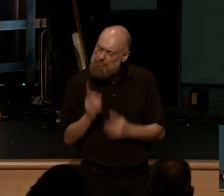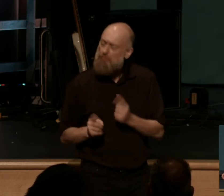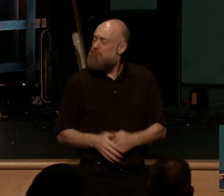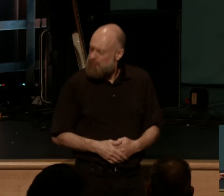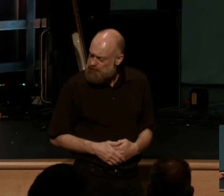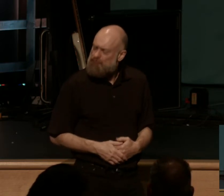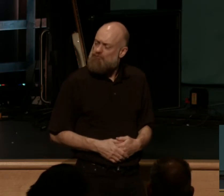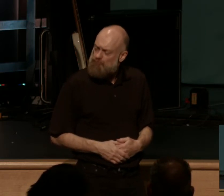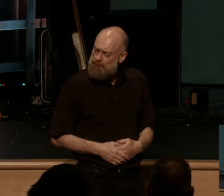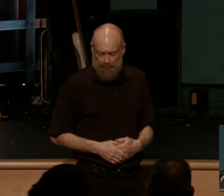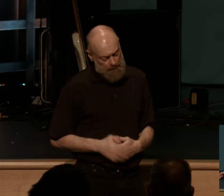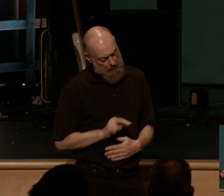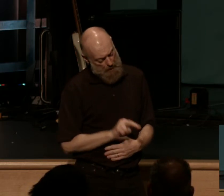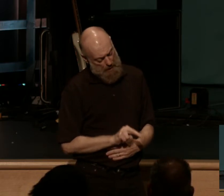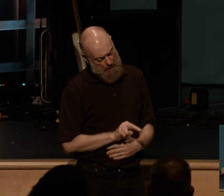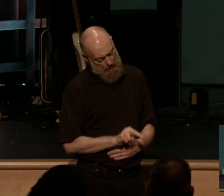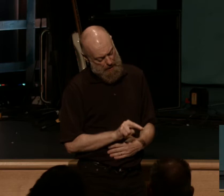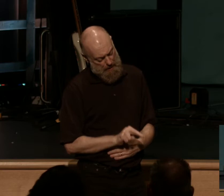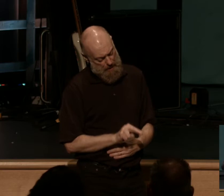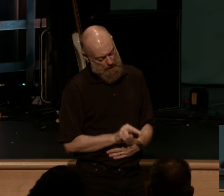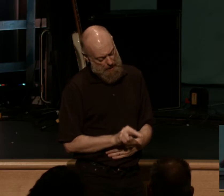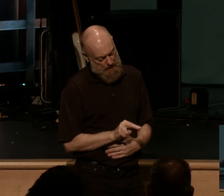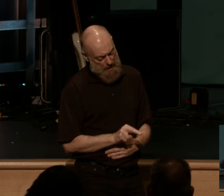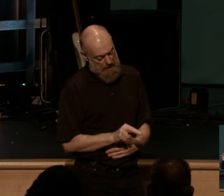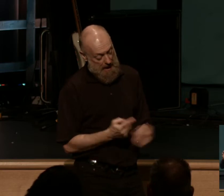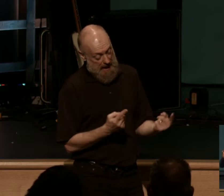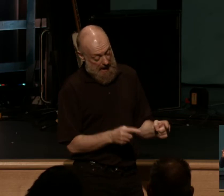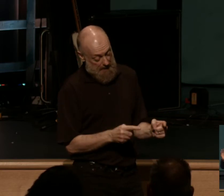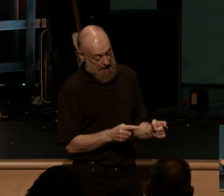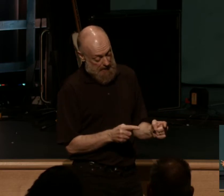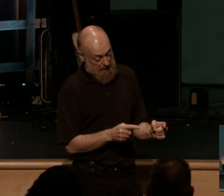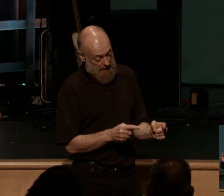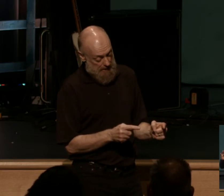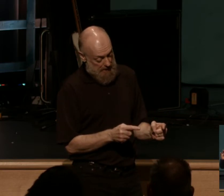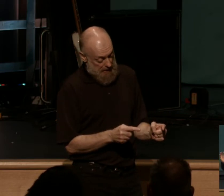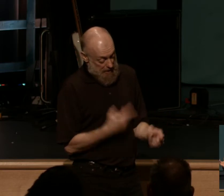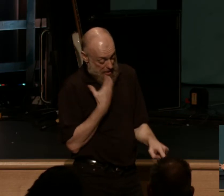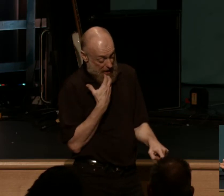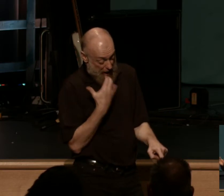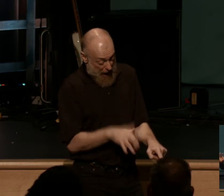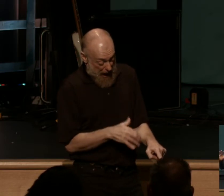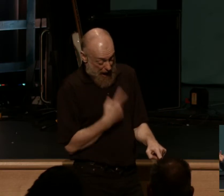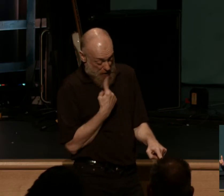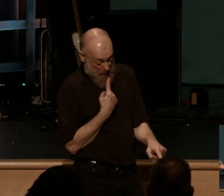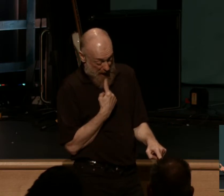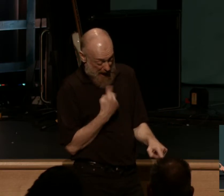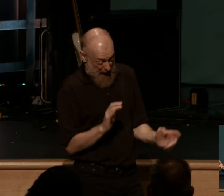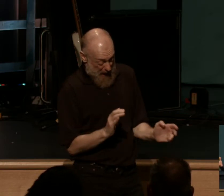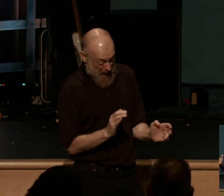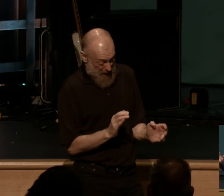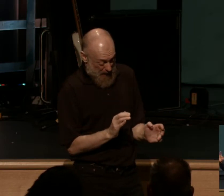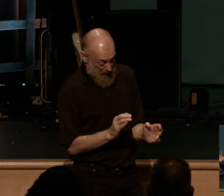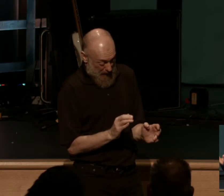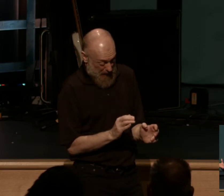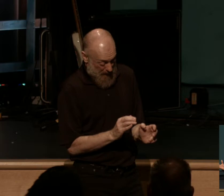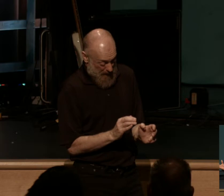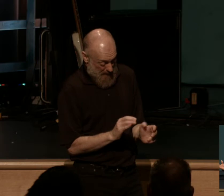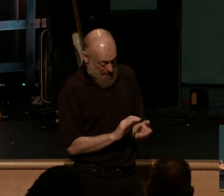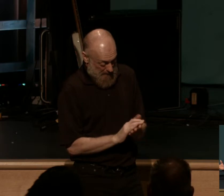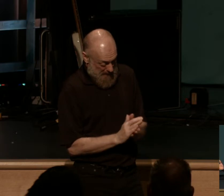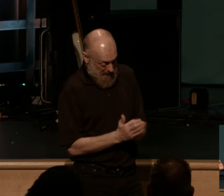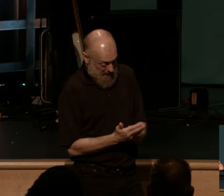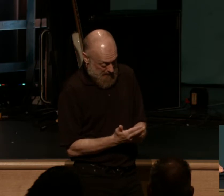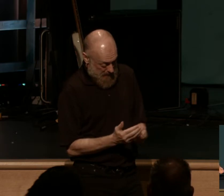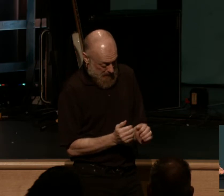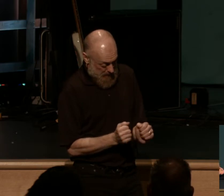rest of the fire there, put on the ground, and after a few moments, the coal started to lose its flame, lose its ember, lose its heat, and become